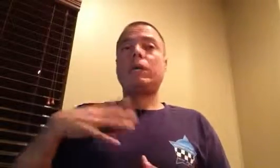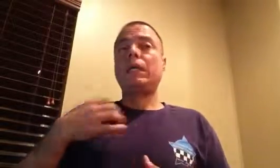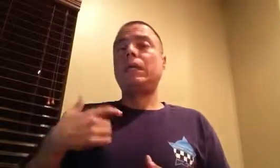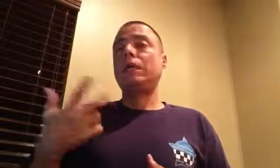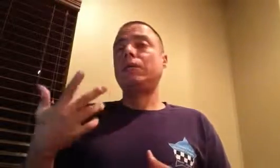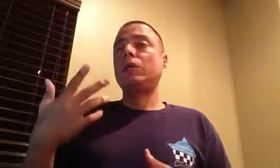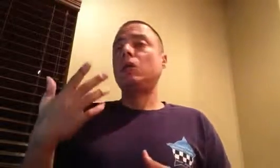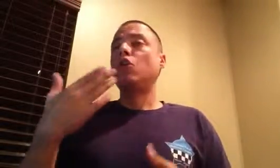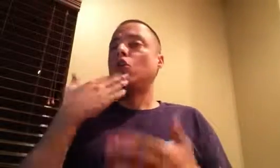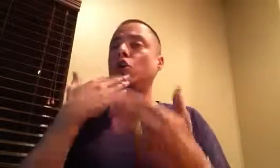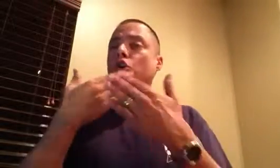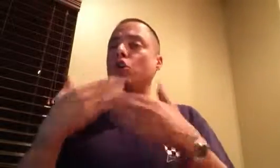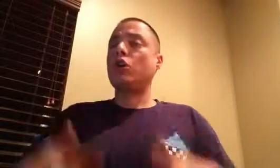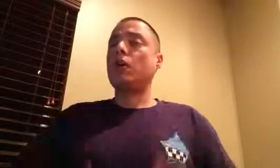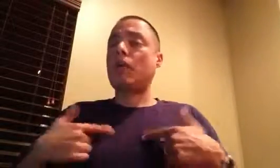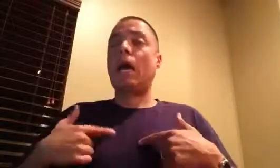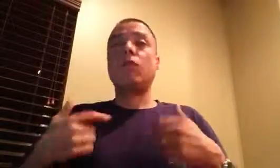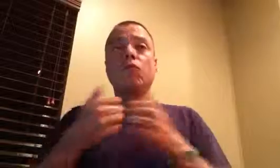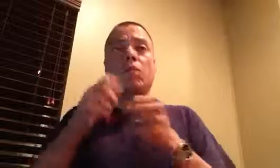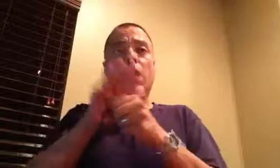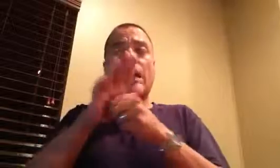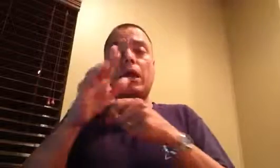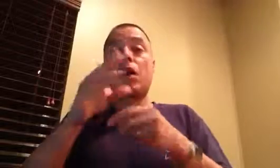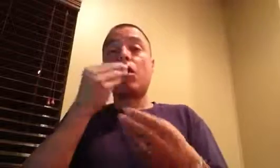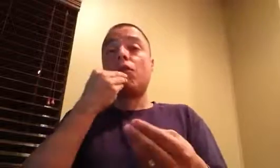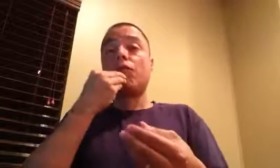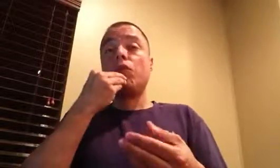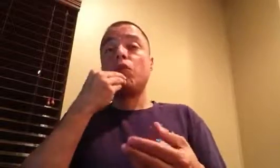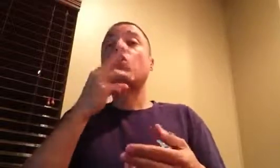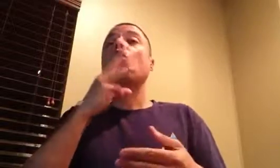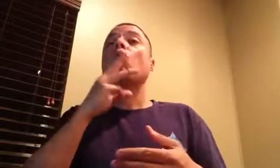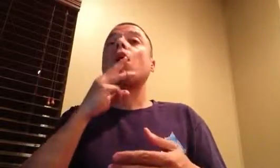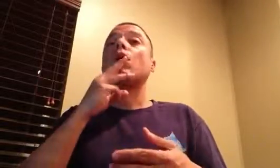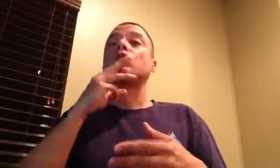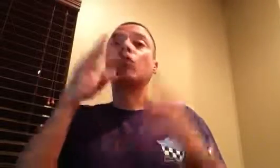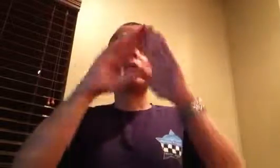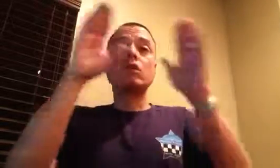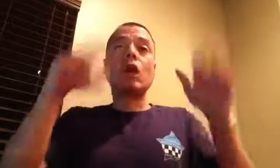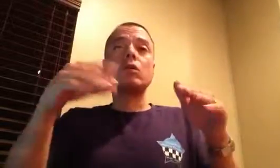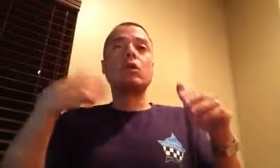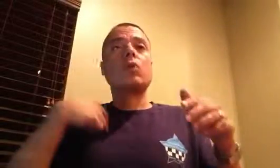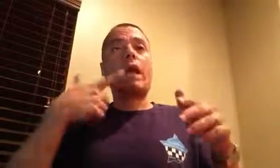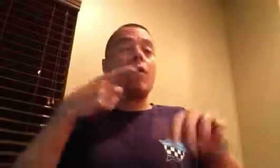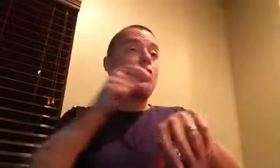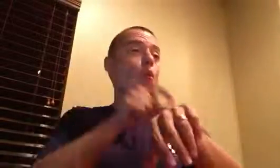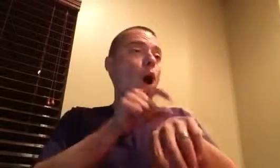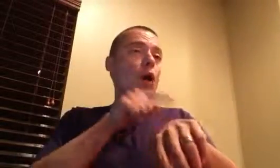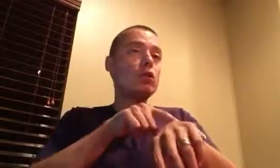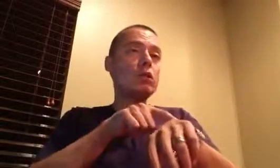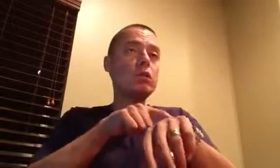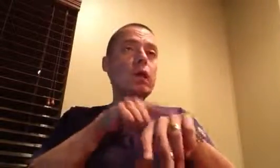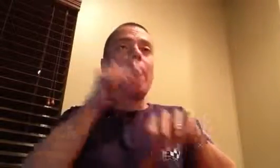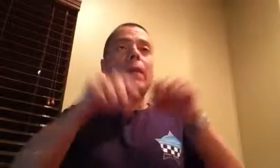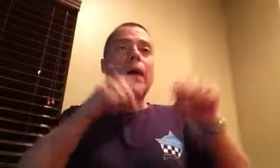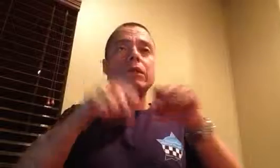food, water, and shelter. We have lunches, bicycles, computers, and television sets. The list could go on for two days.